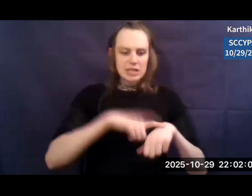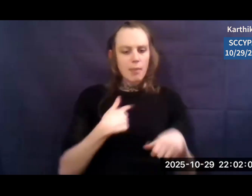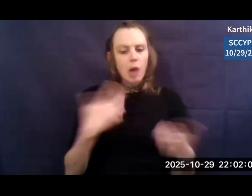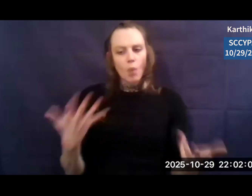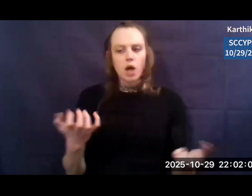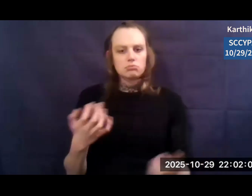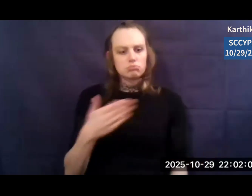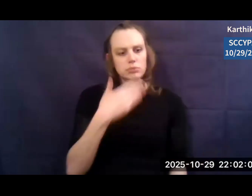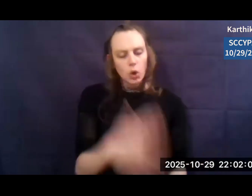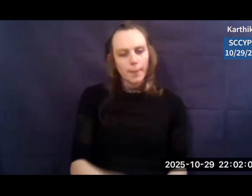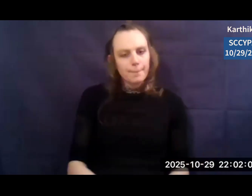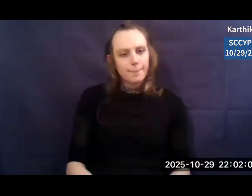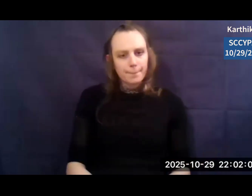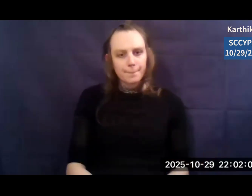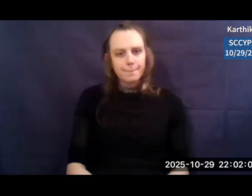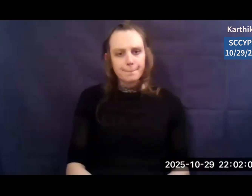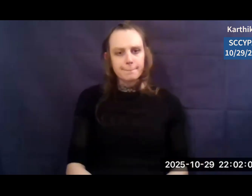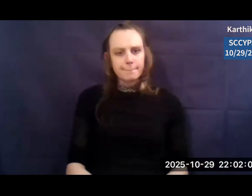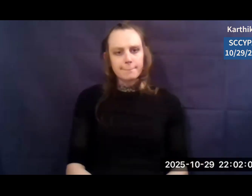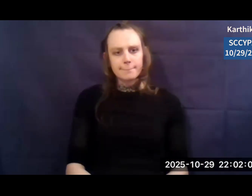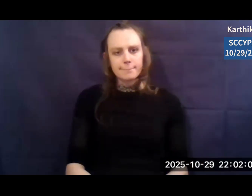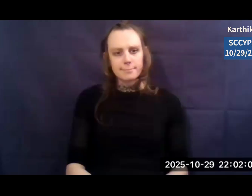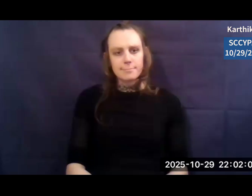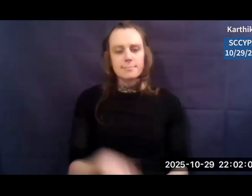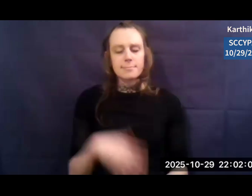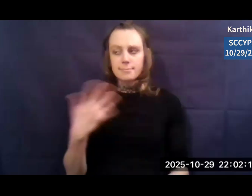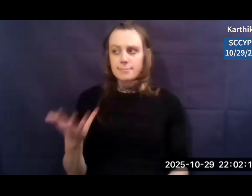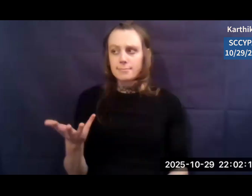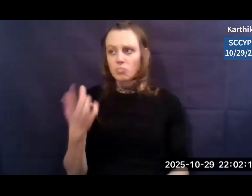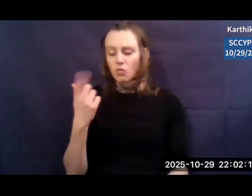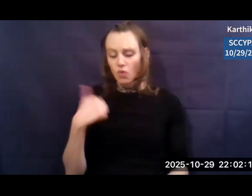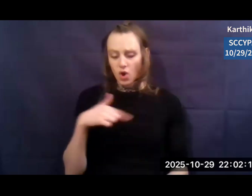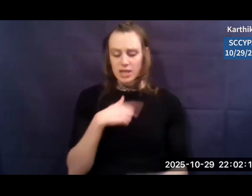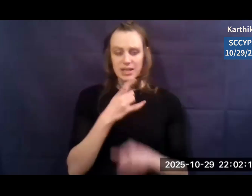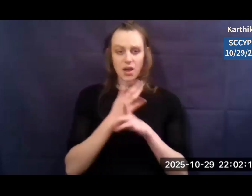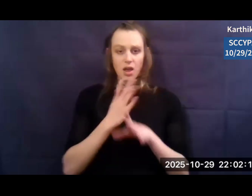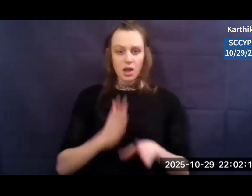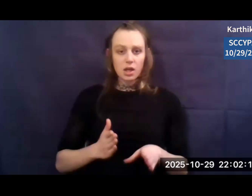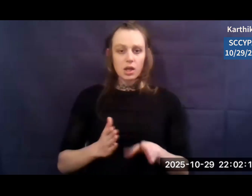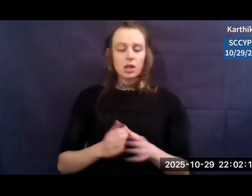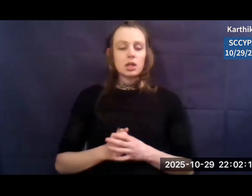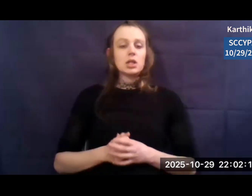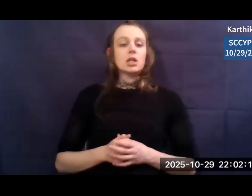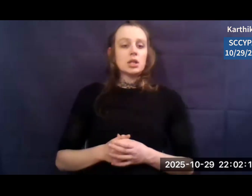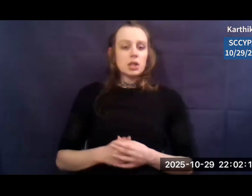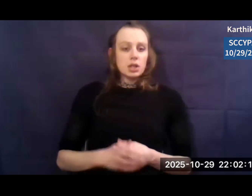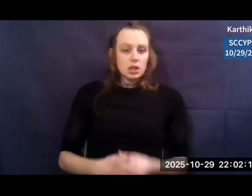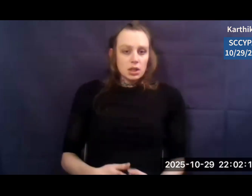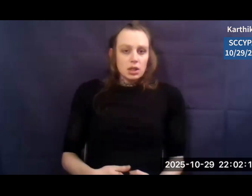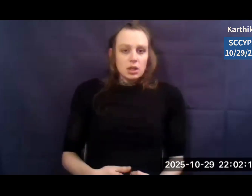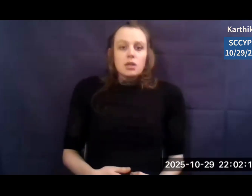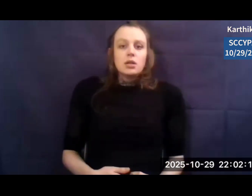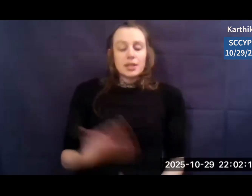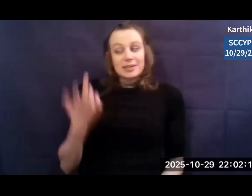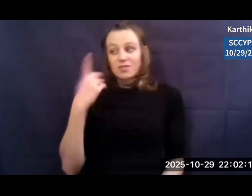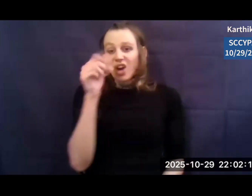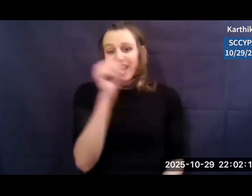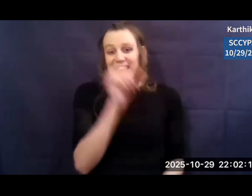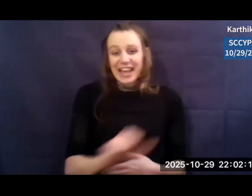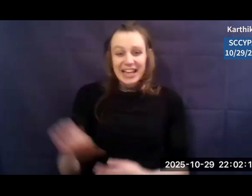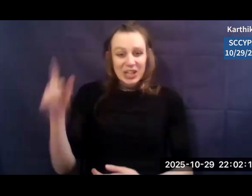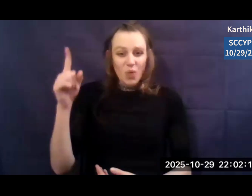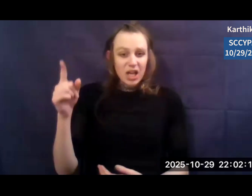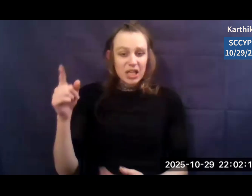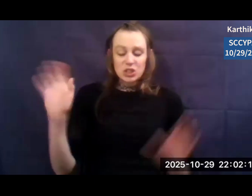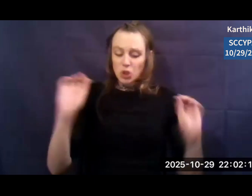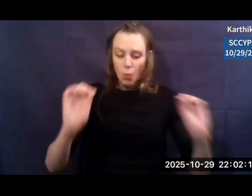And for us alcoholics, like that's, well, for anyone, like you're not going to be, no one is good at anything.